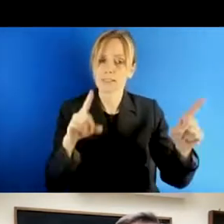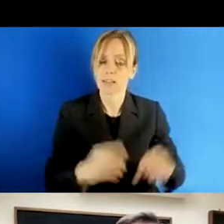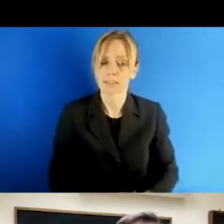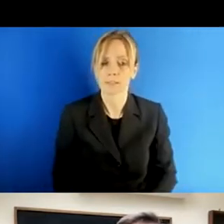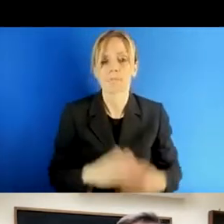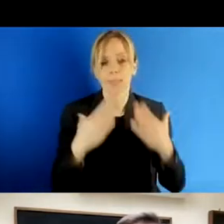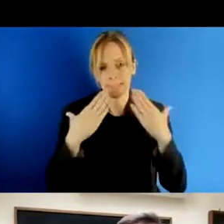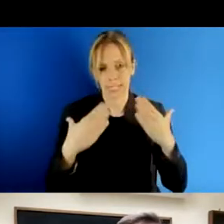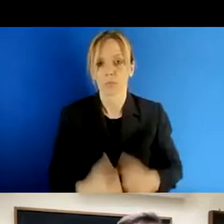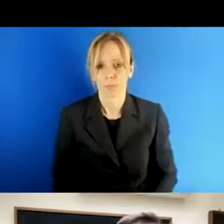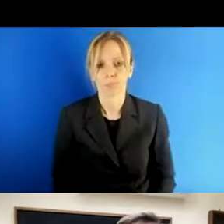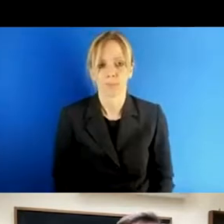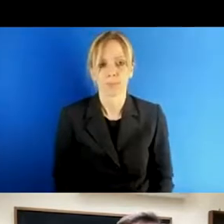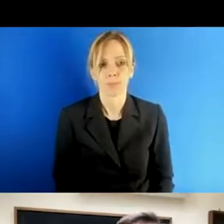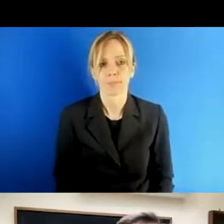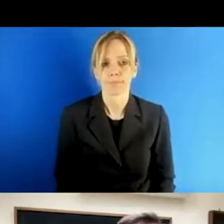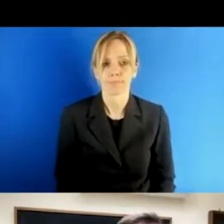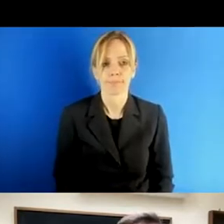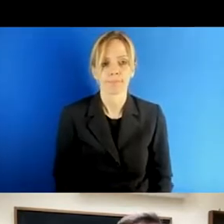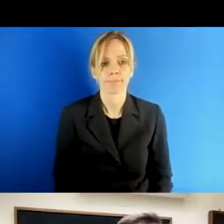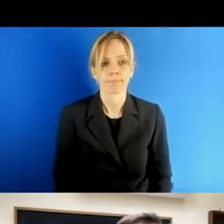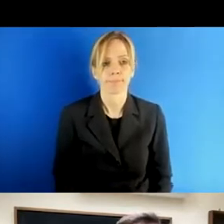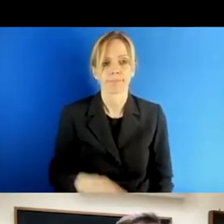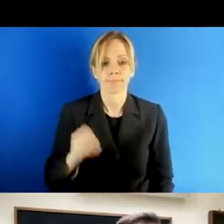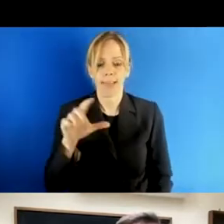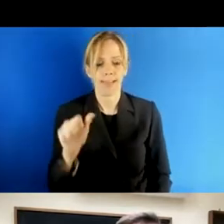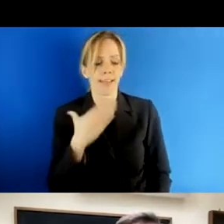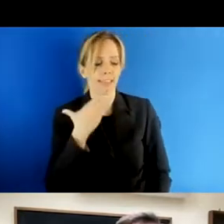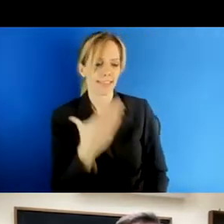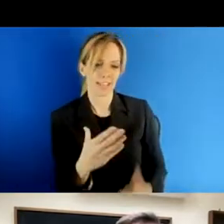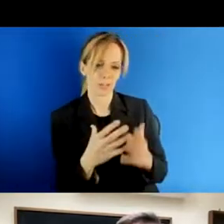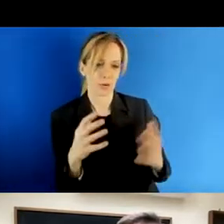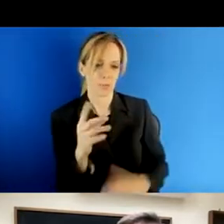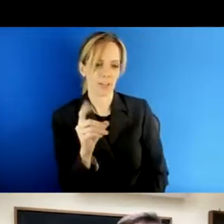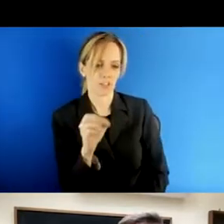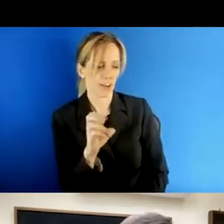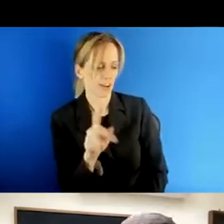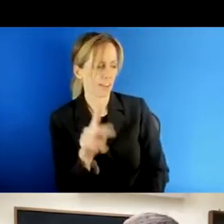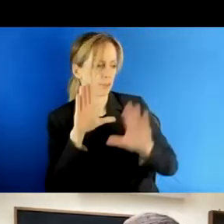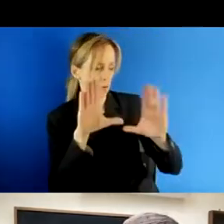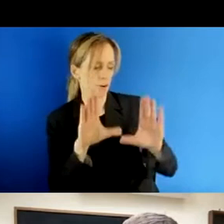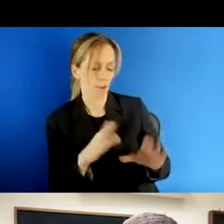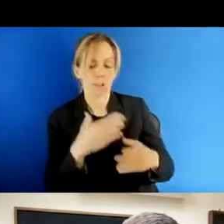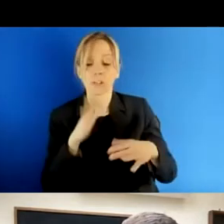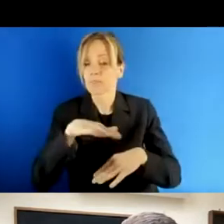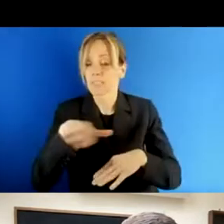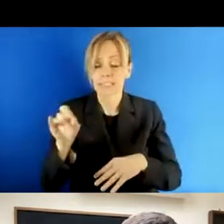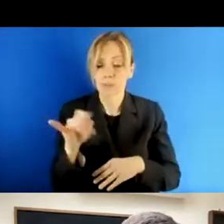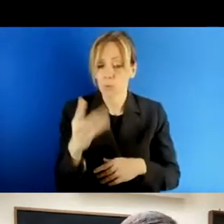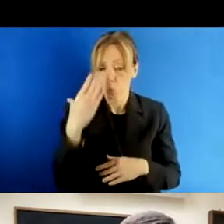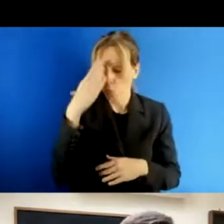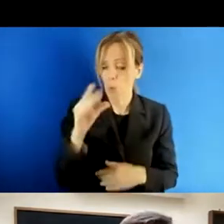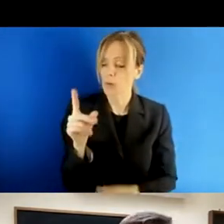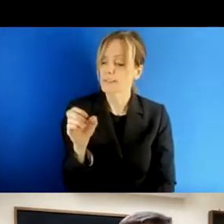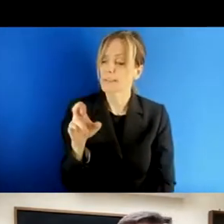Thank you. Thank you so much, Derek. That was wonderful. For people who don't know, you know, Derek's been a disabled grad